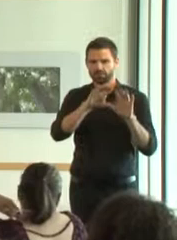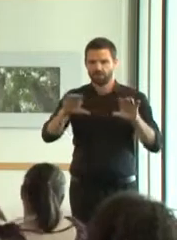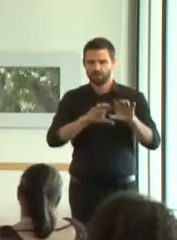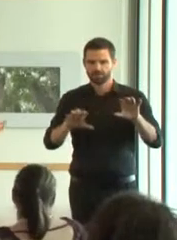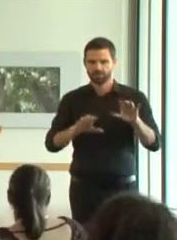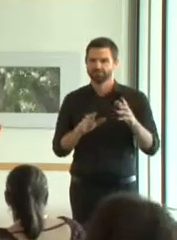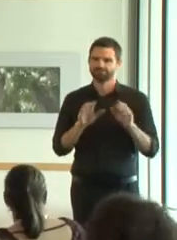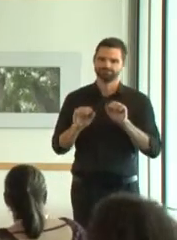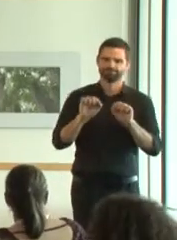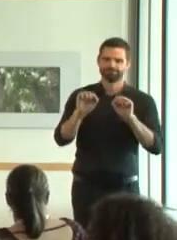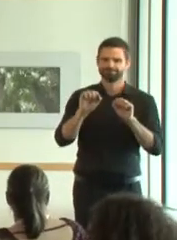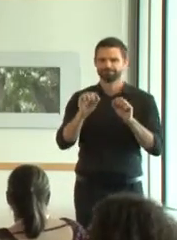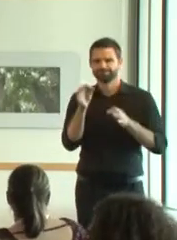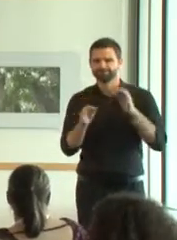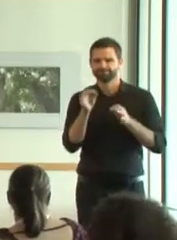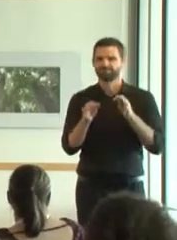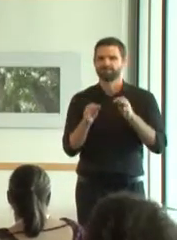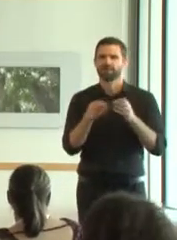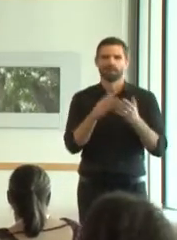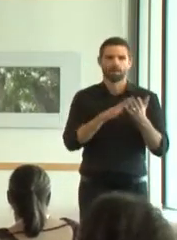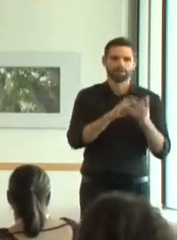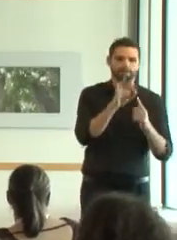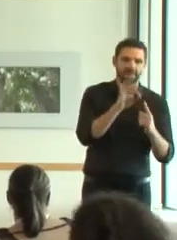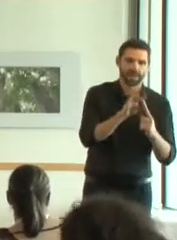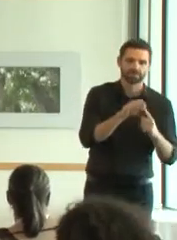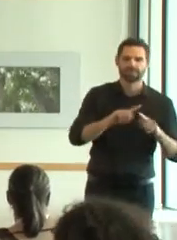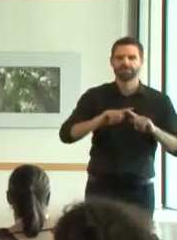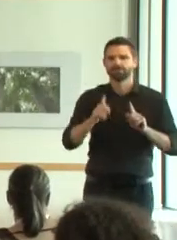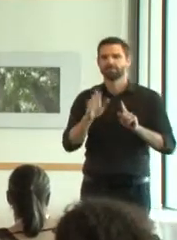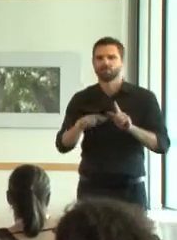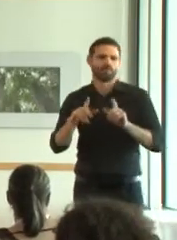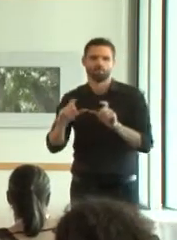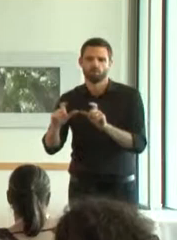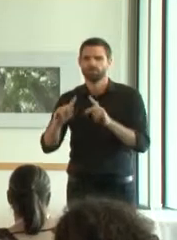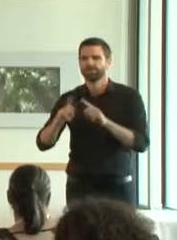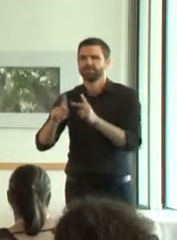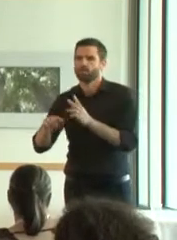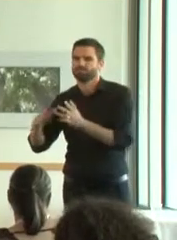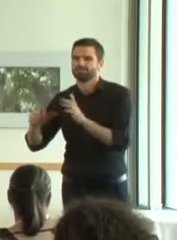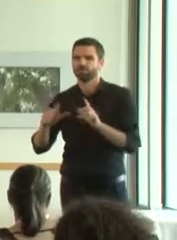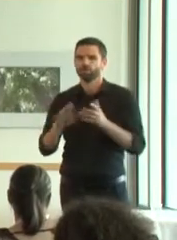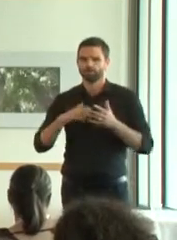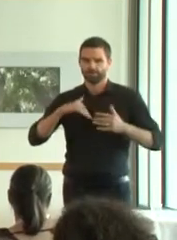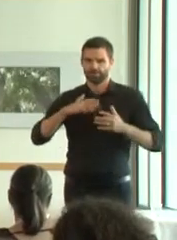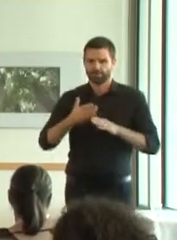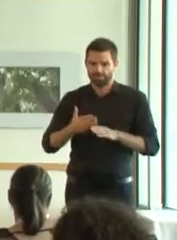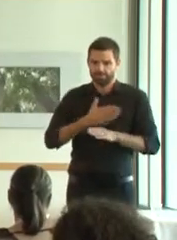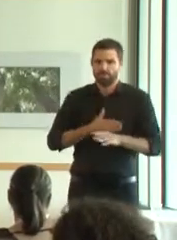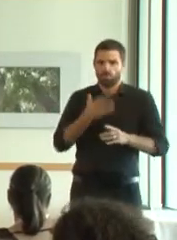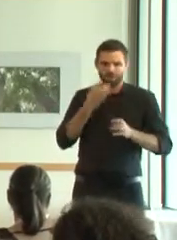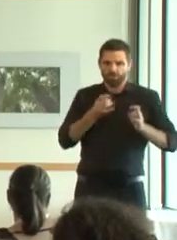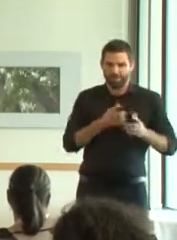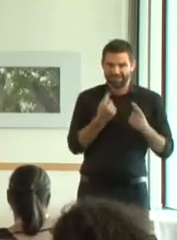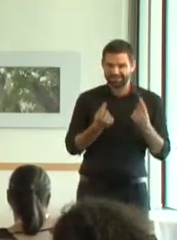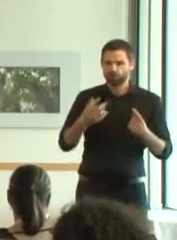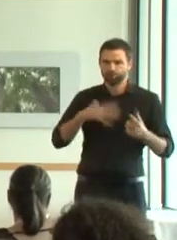let's say, a bunch of maps, you're going to need to set it up slightly different. So there's some setup work to do up front. But those limitations you can work